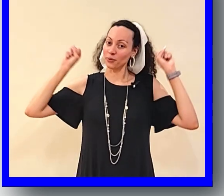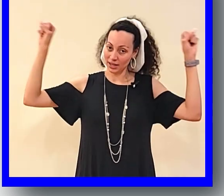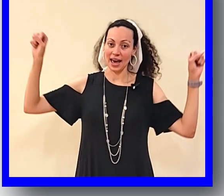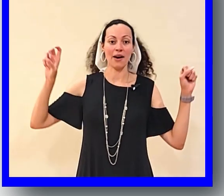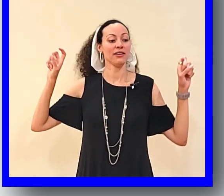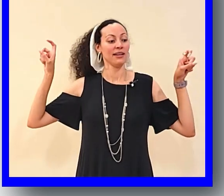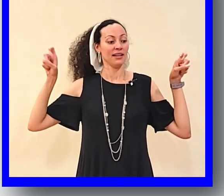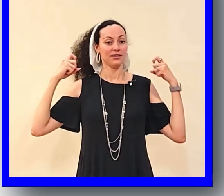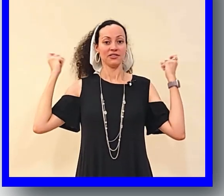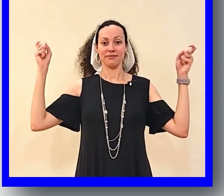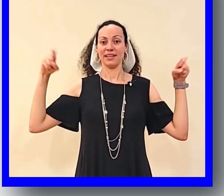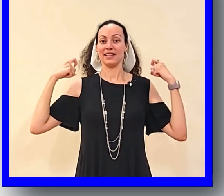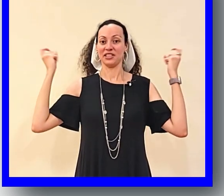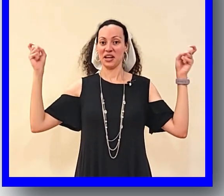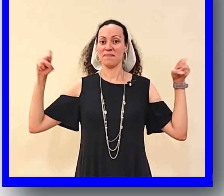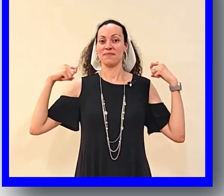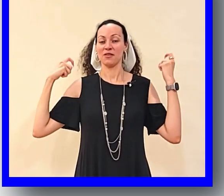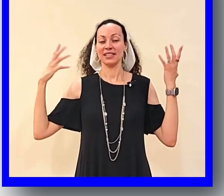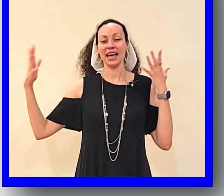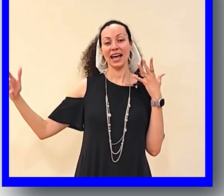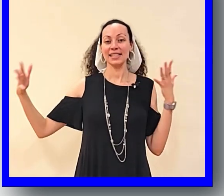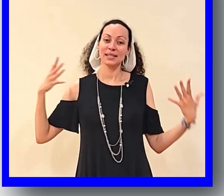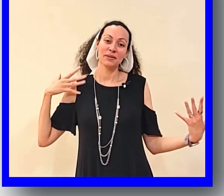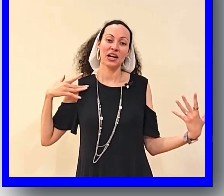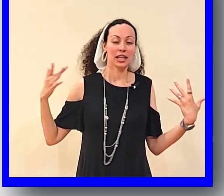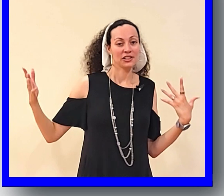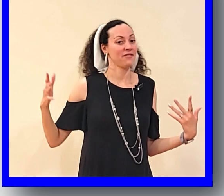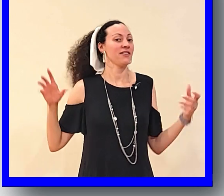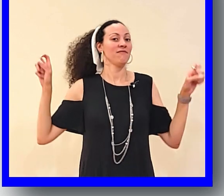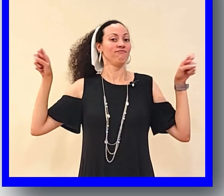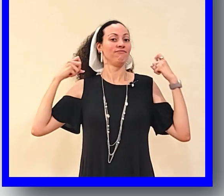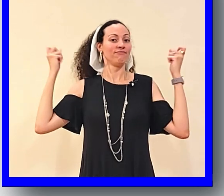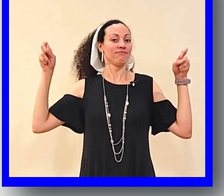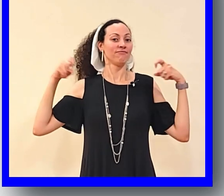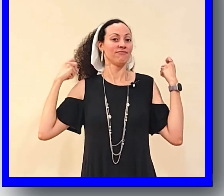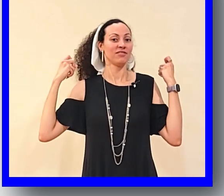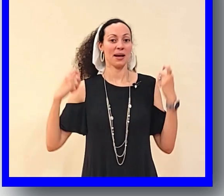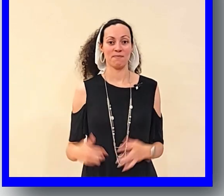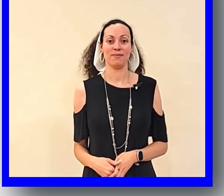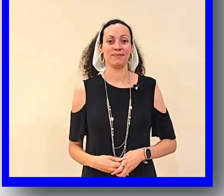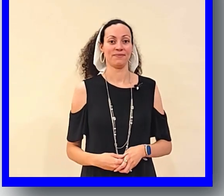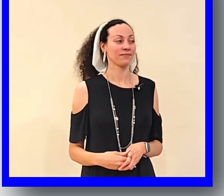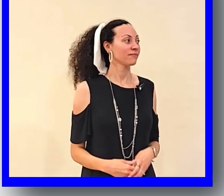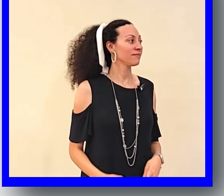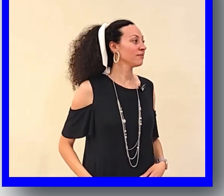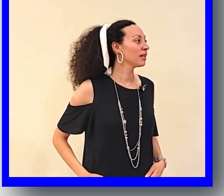sign for working out. It's gym. So it's kind of similar, a little different. Gym.